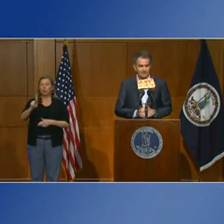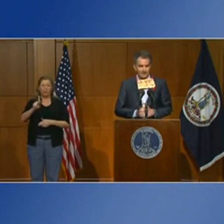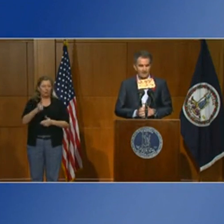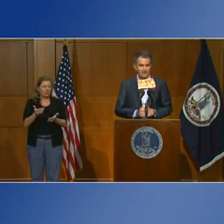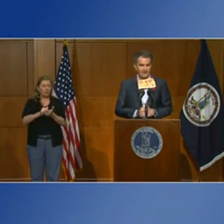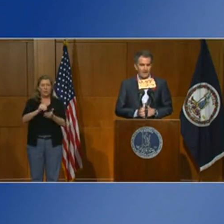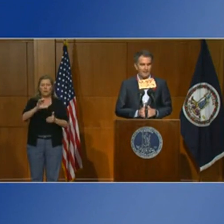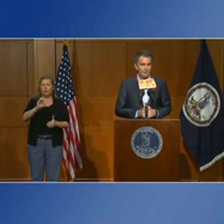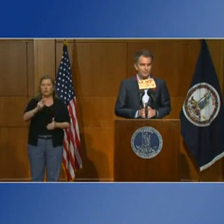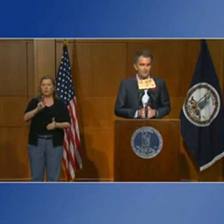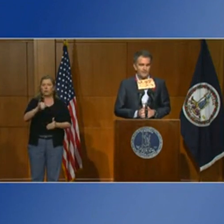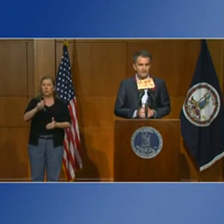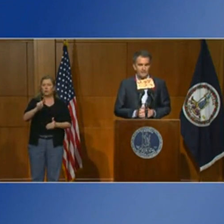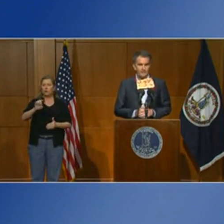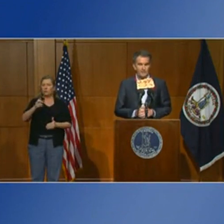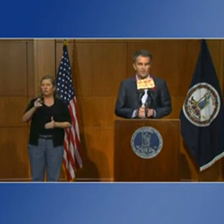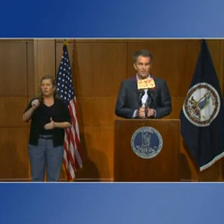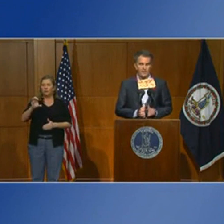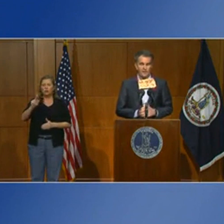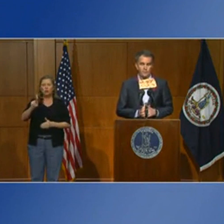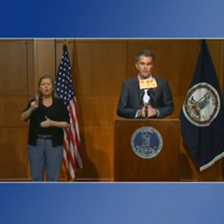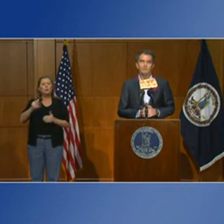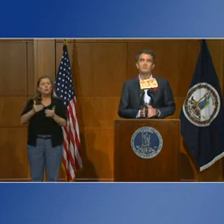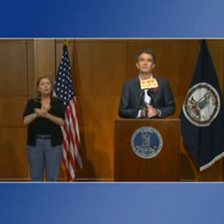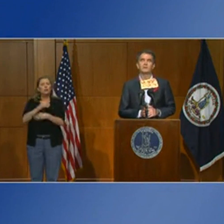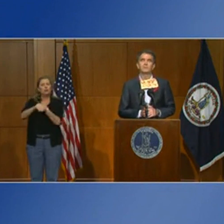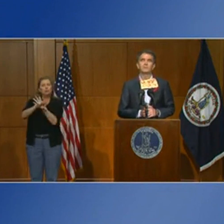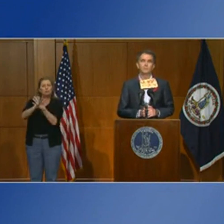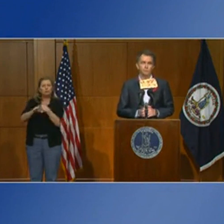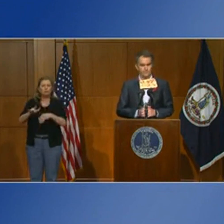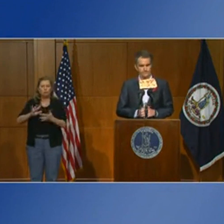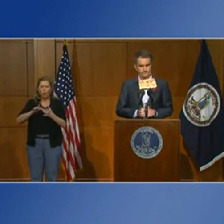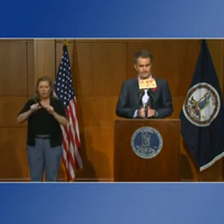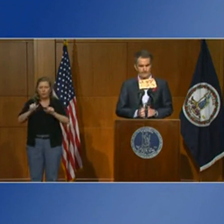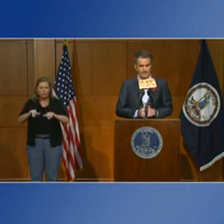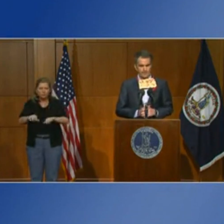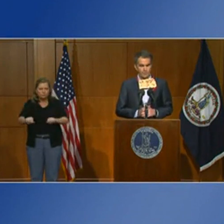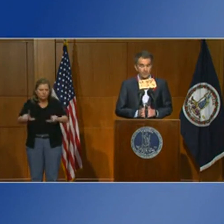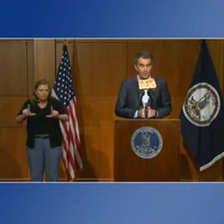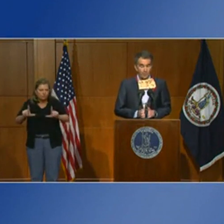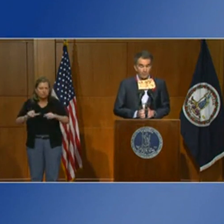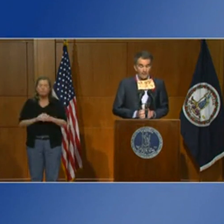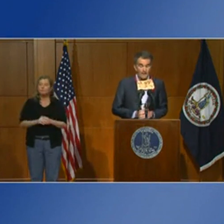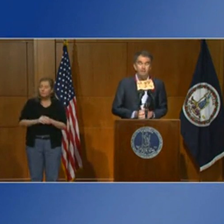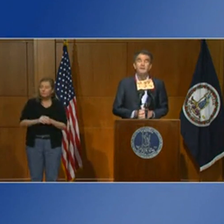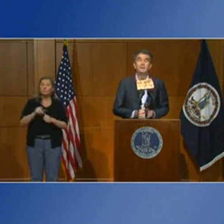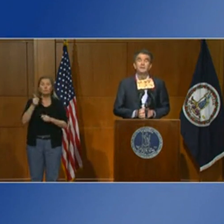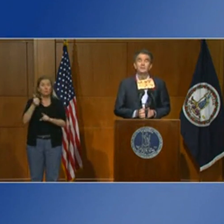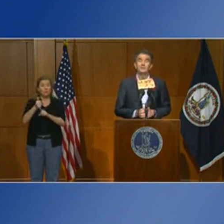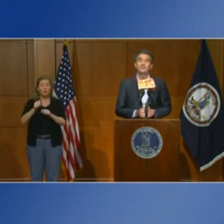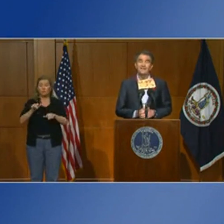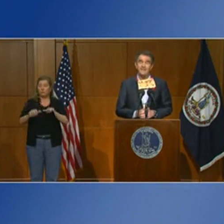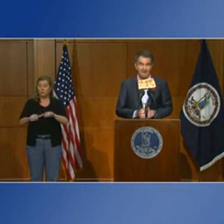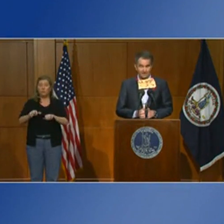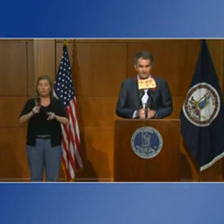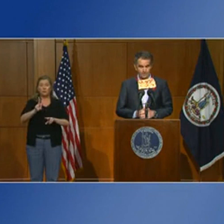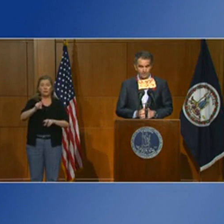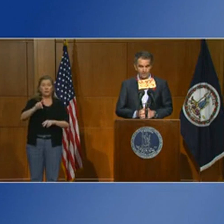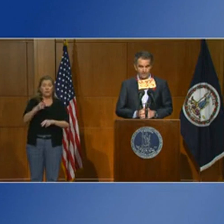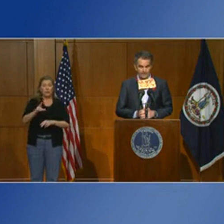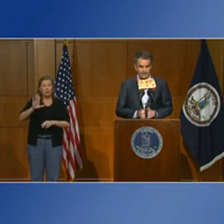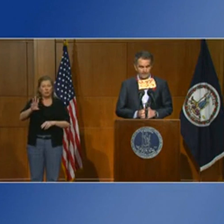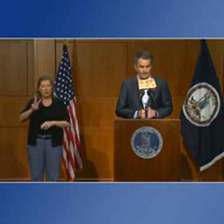COVID Check, a new telehealth and online risk assessment tool. You can go online to the